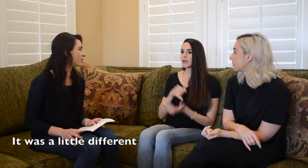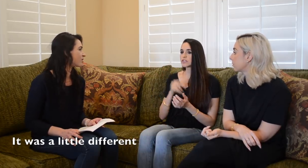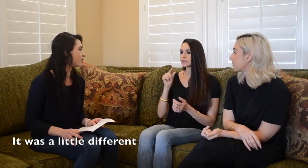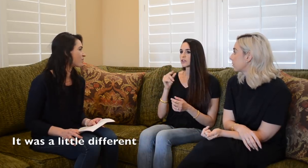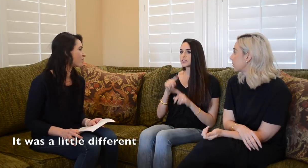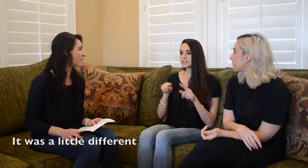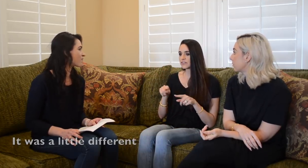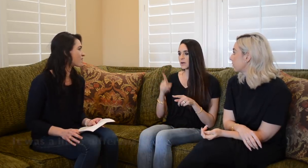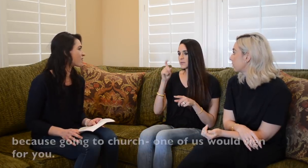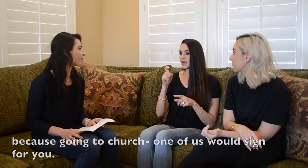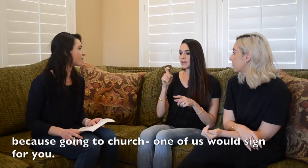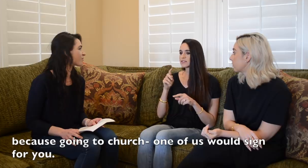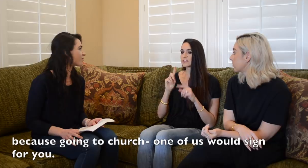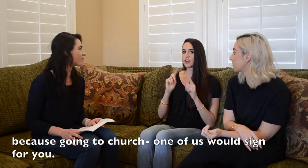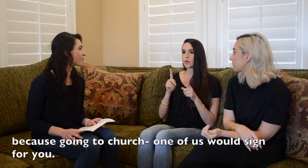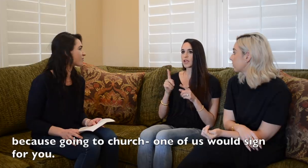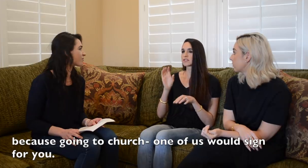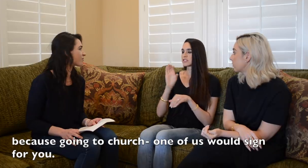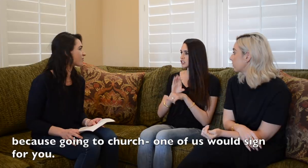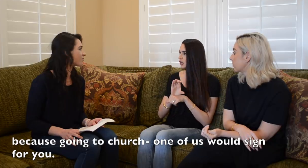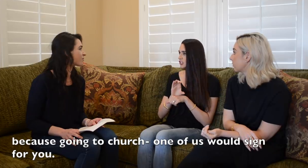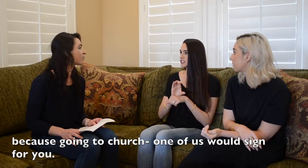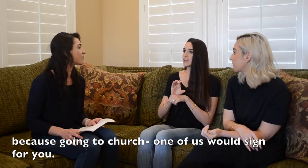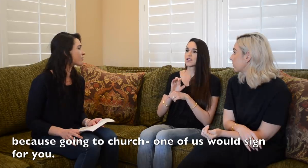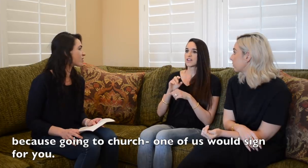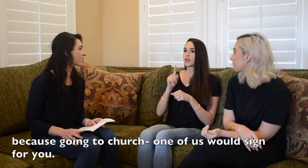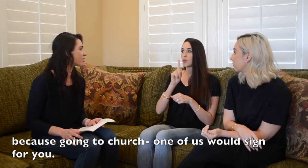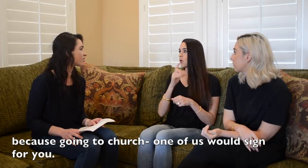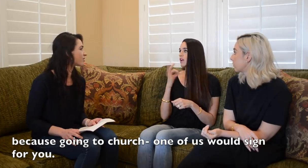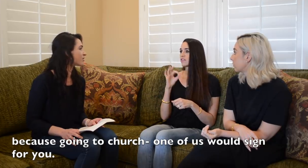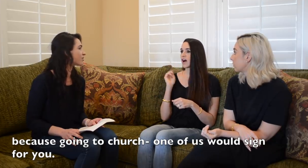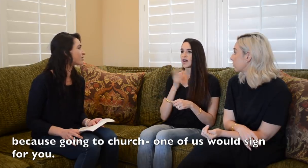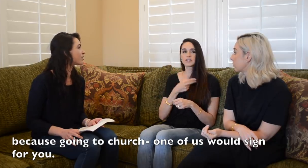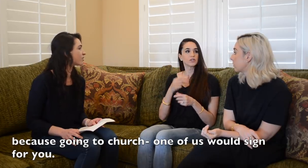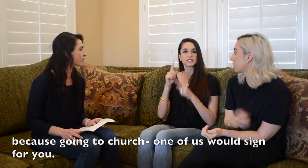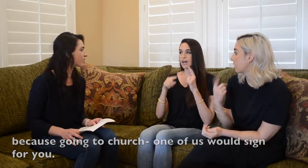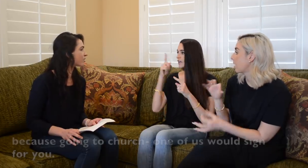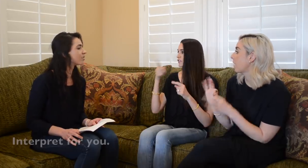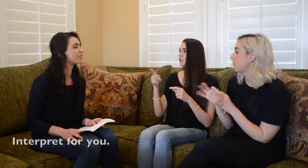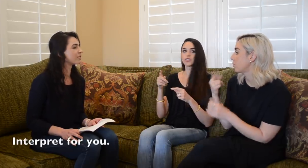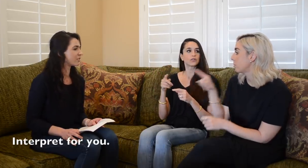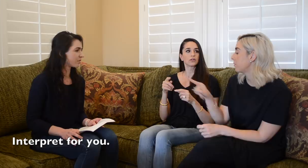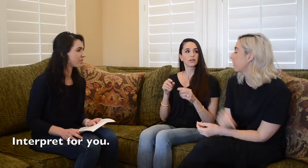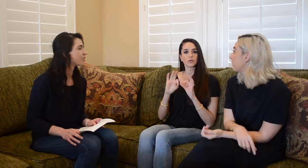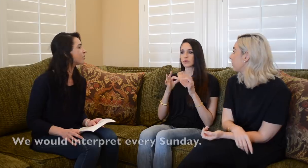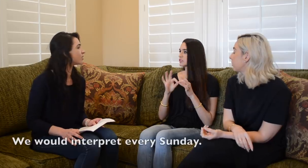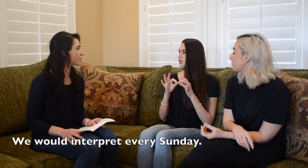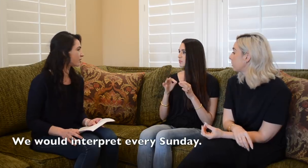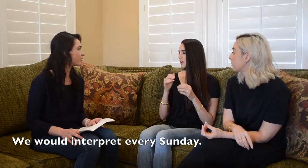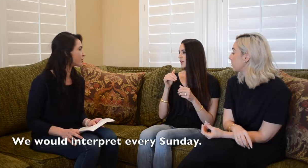was a little bit different because going to church, you know, one of us would sign for you. We would interpret, you